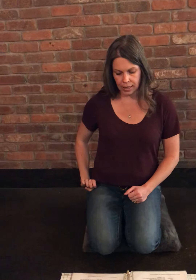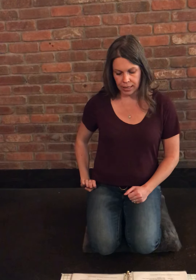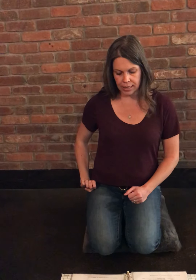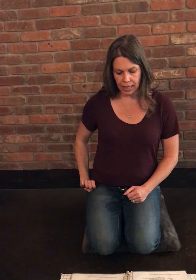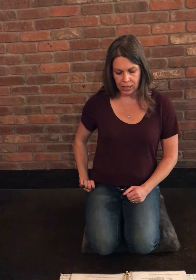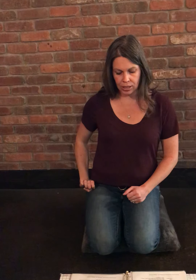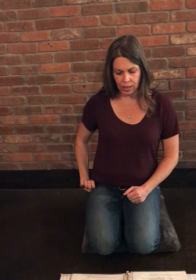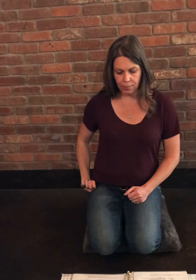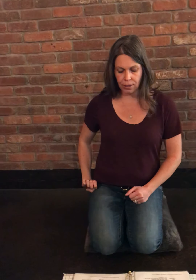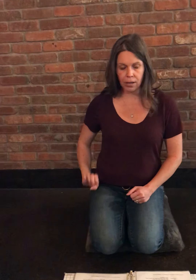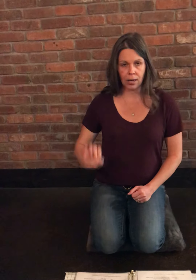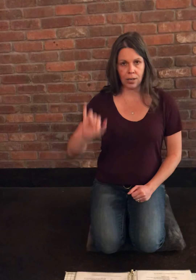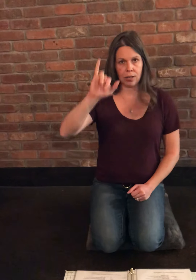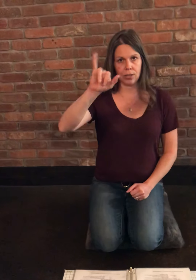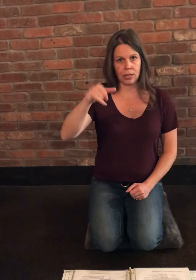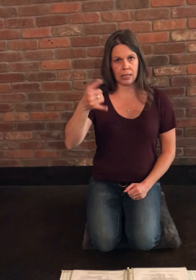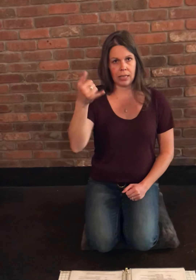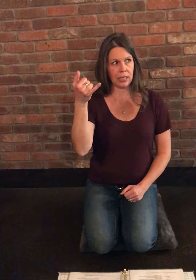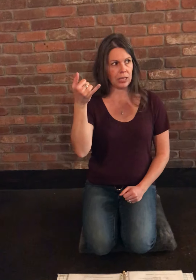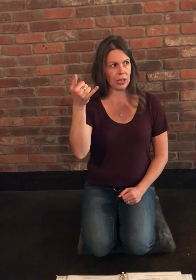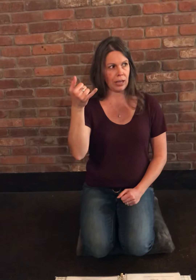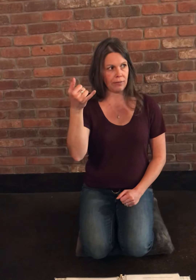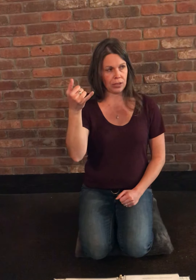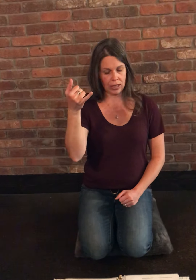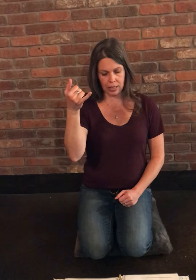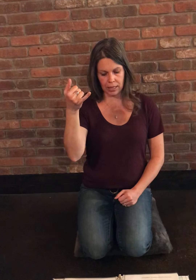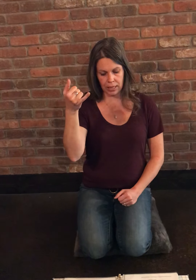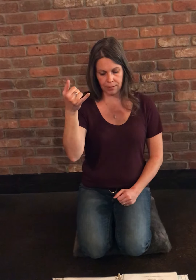a sash, Emperor Justinian, a J for Justinian.